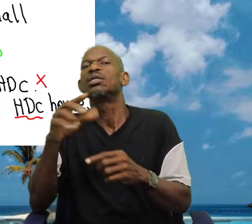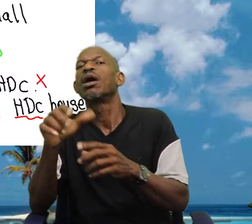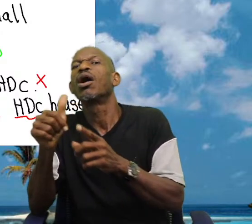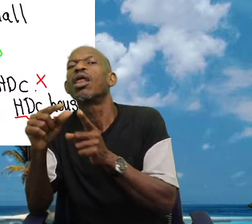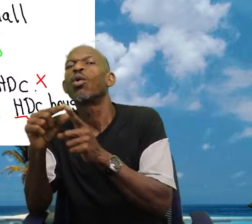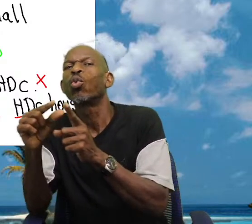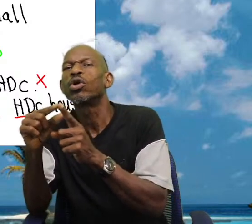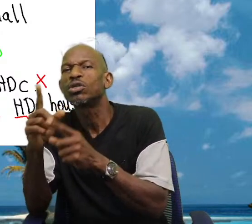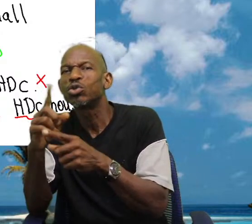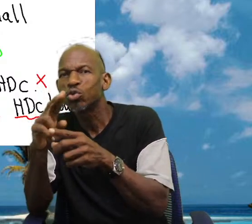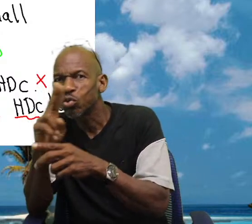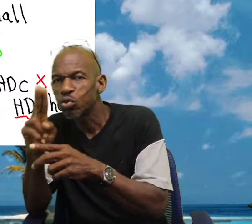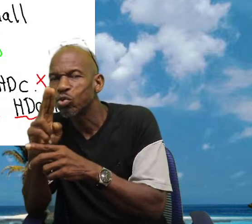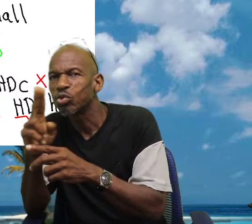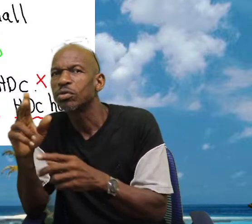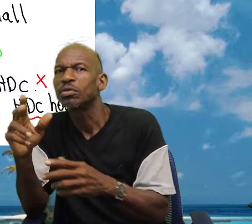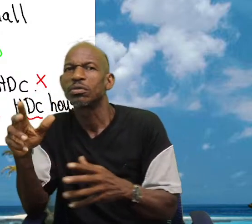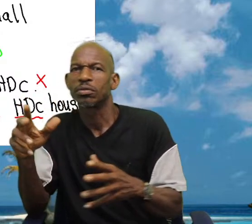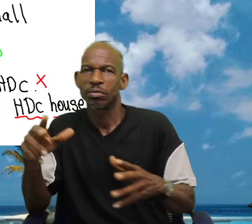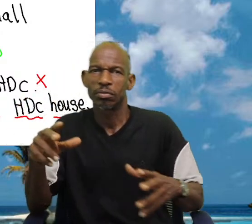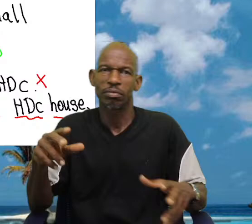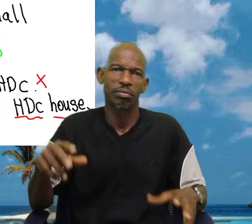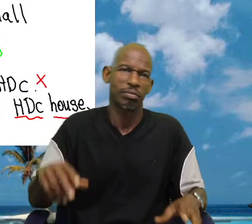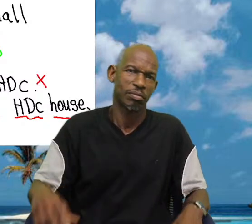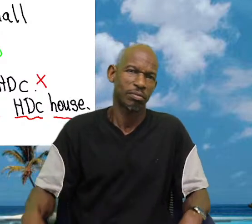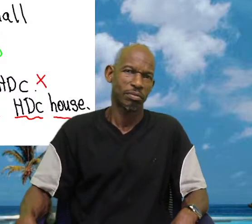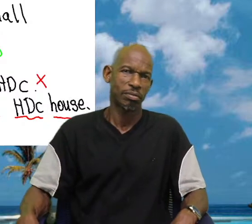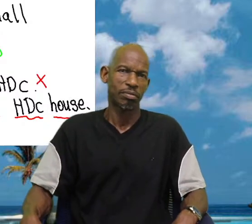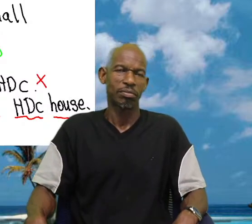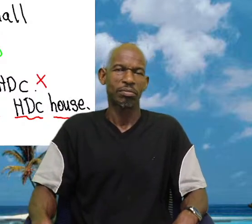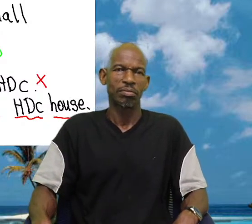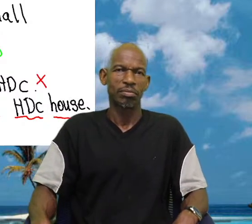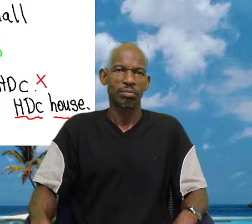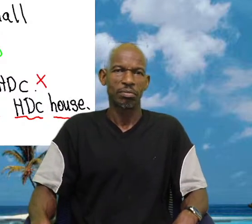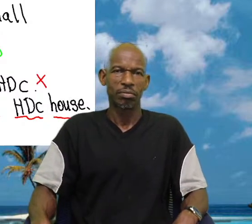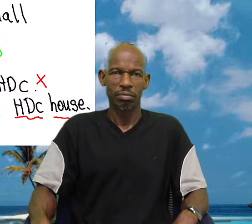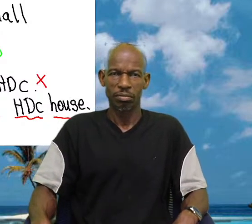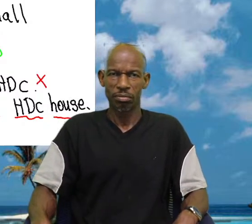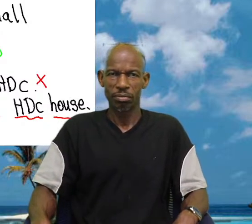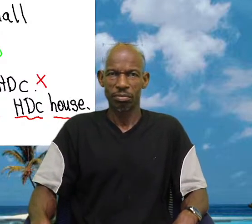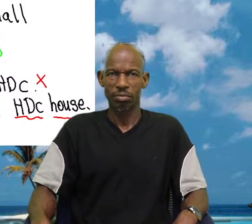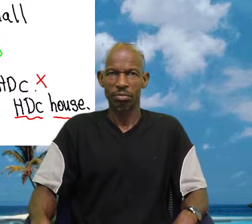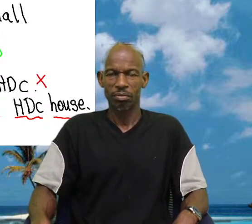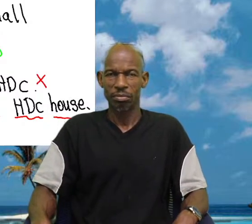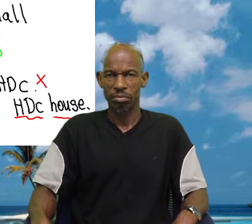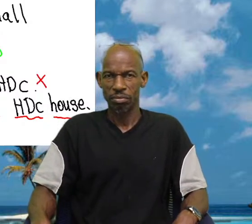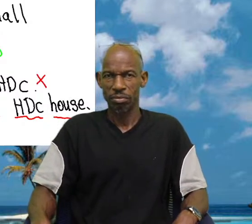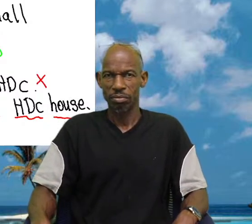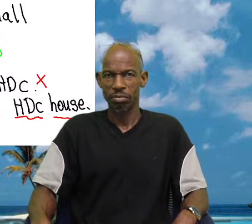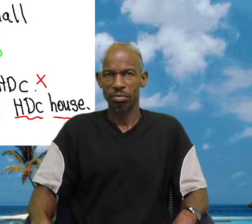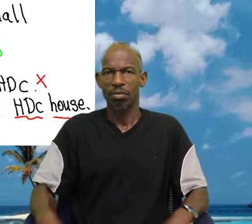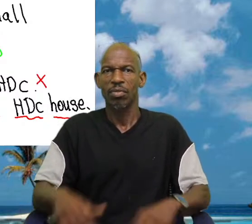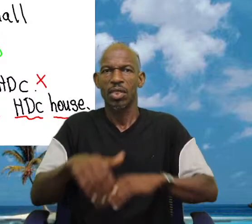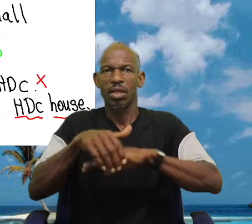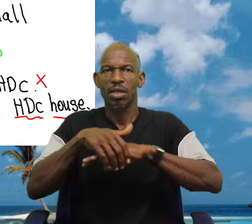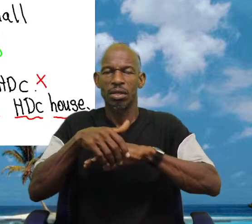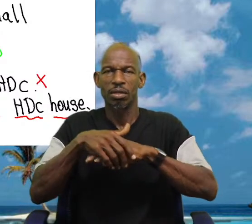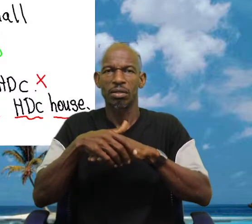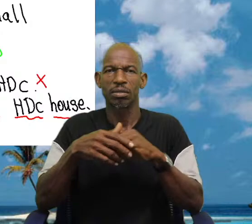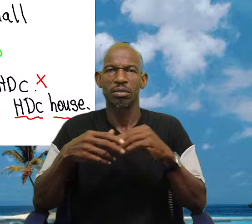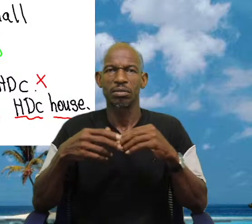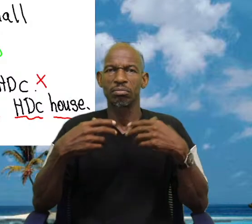different way. They sign it in a different way, right? So, and English have many more